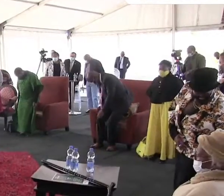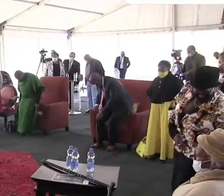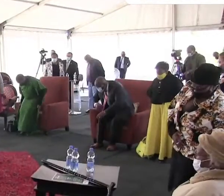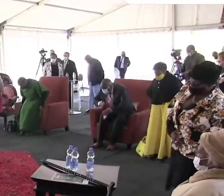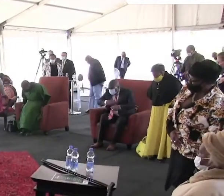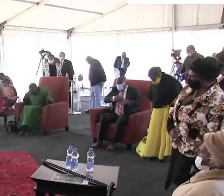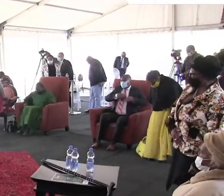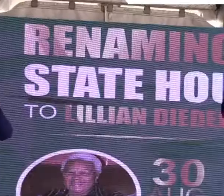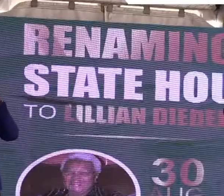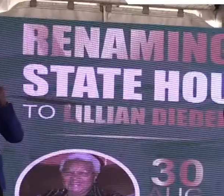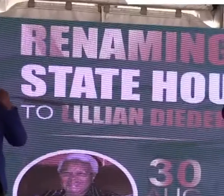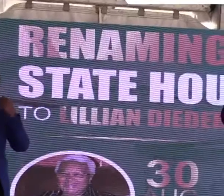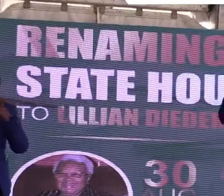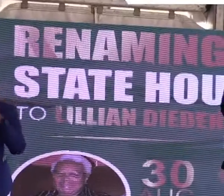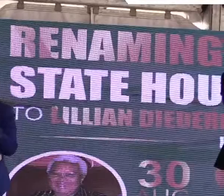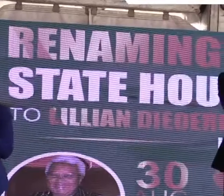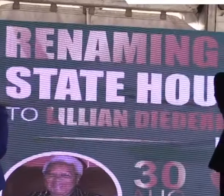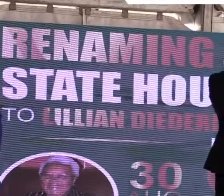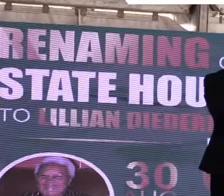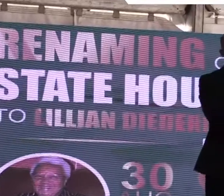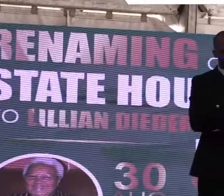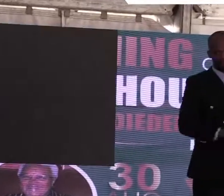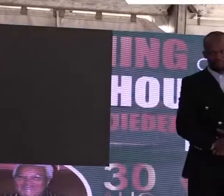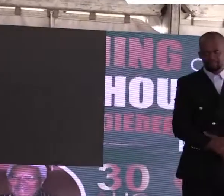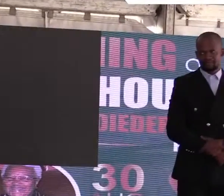Thank you so much. You may be seated.